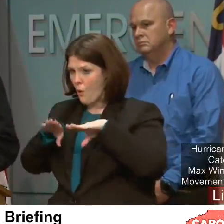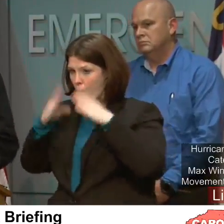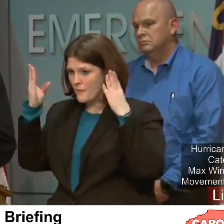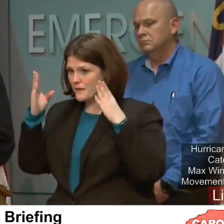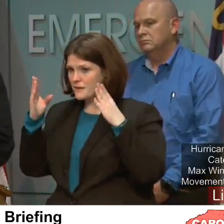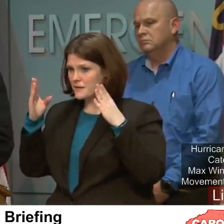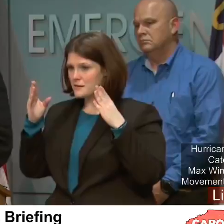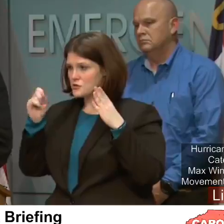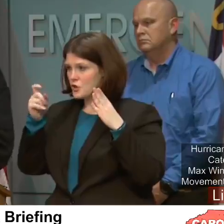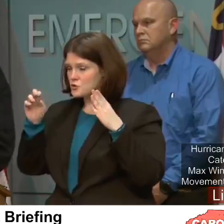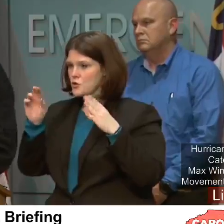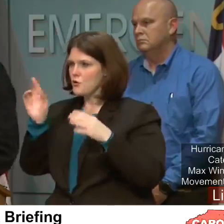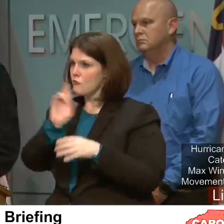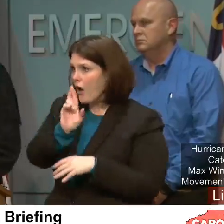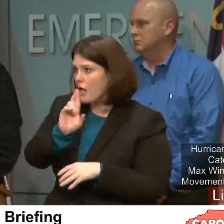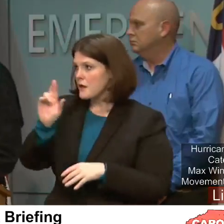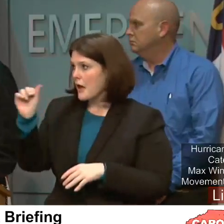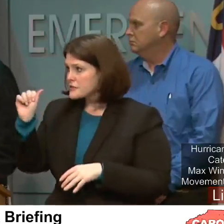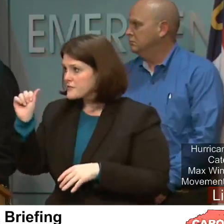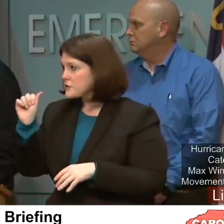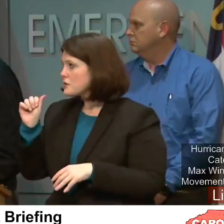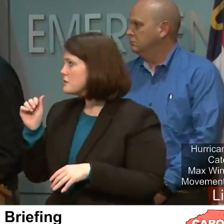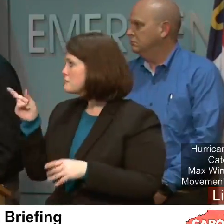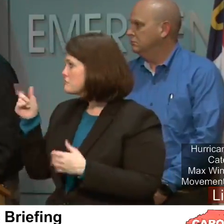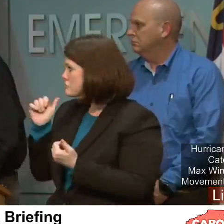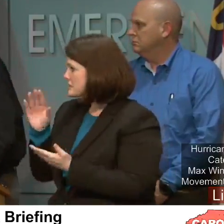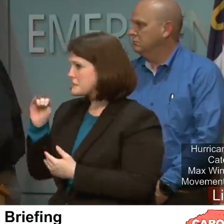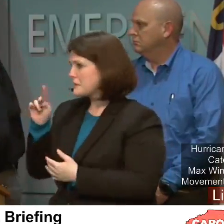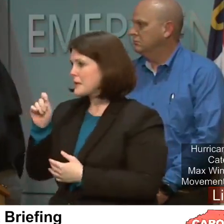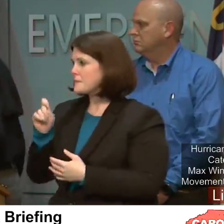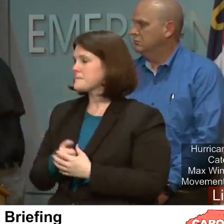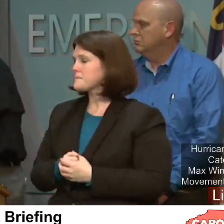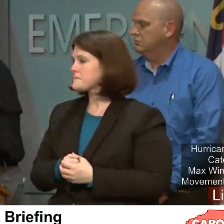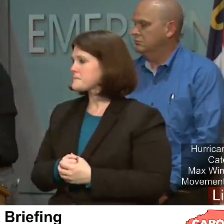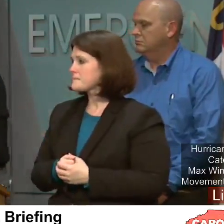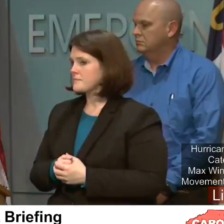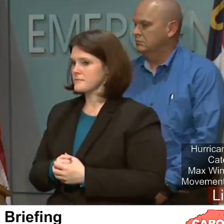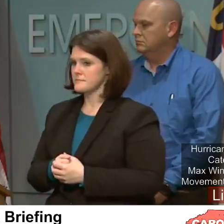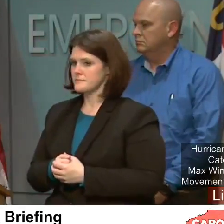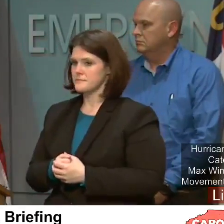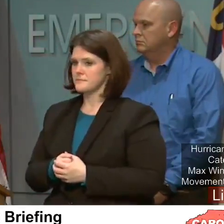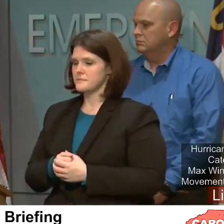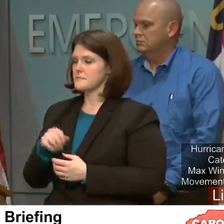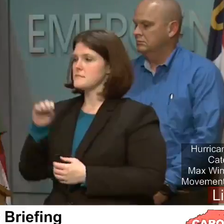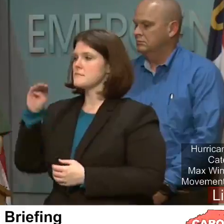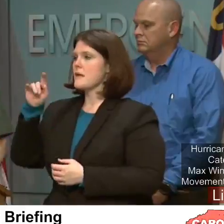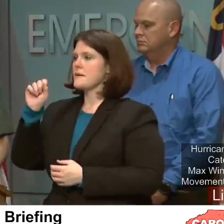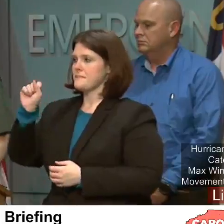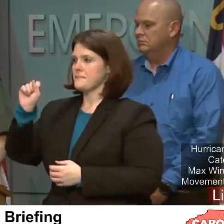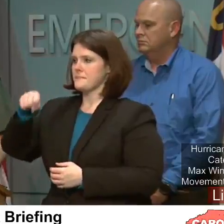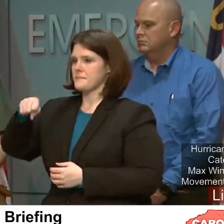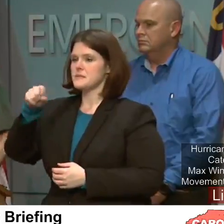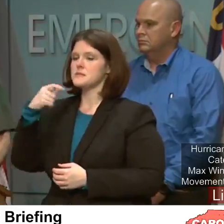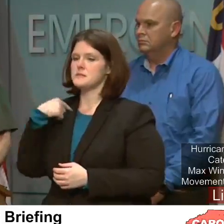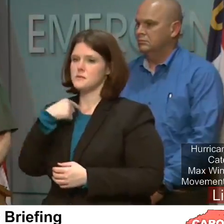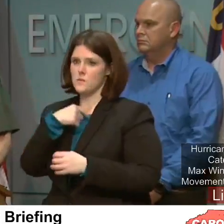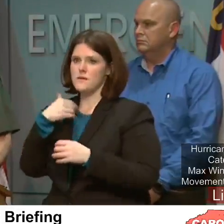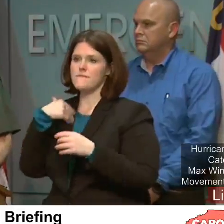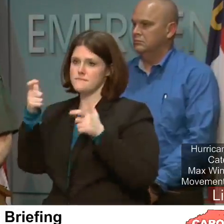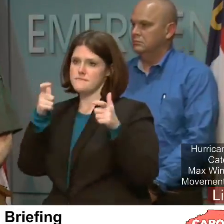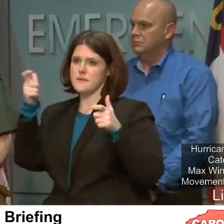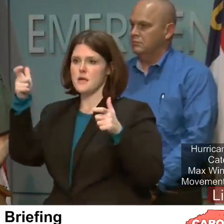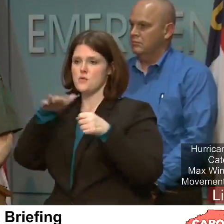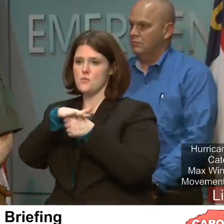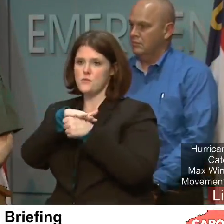or Asheville or other areas? Mike, you want to address that? Yes, sir. We're working other bigger